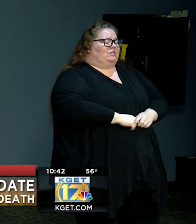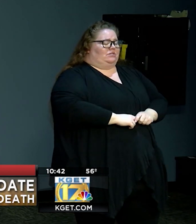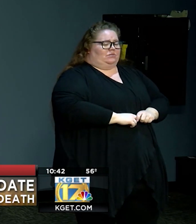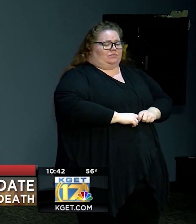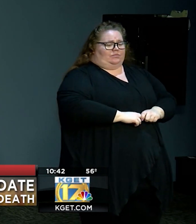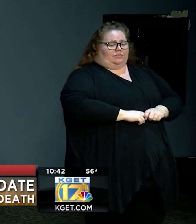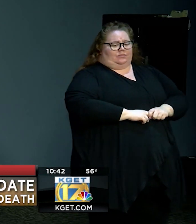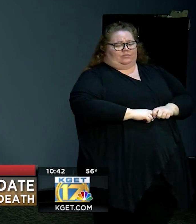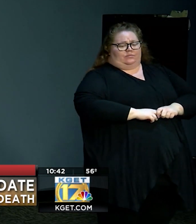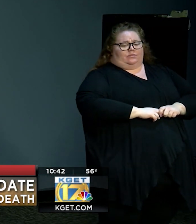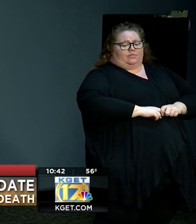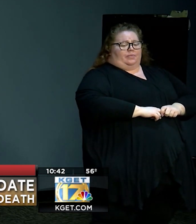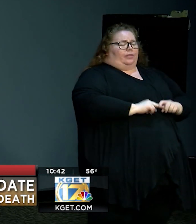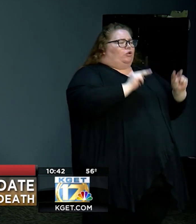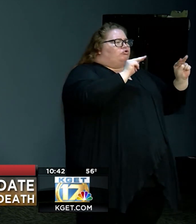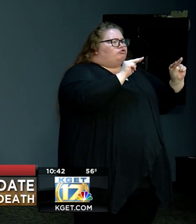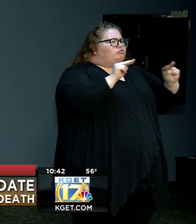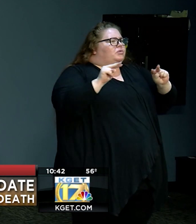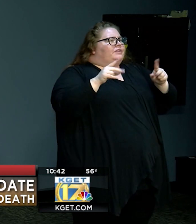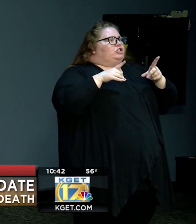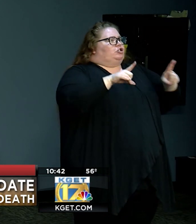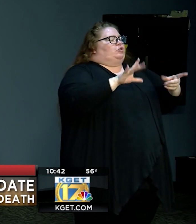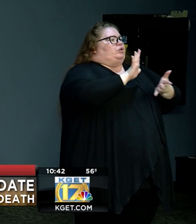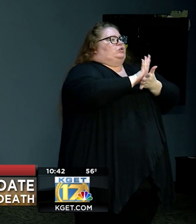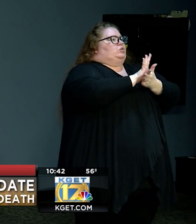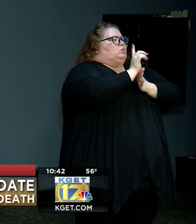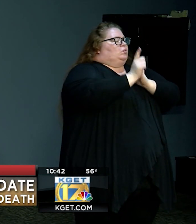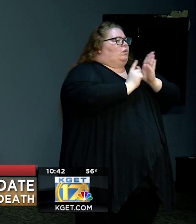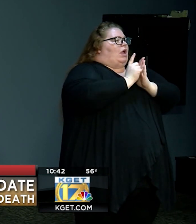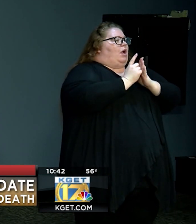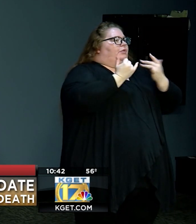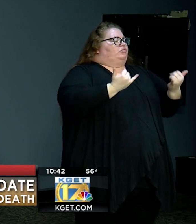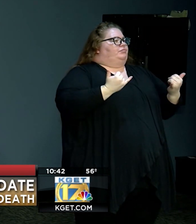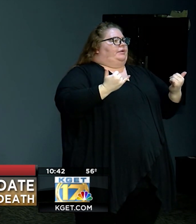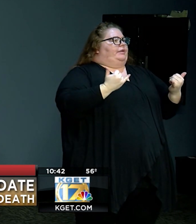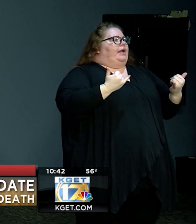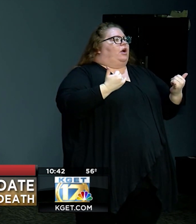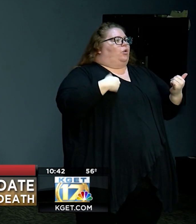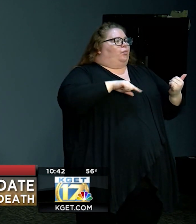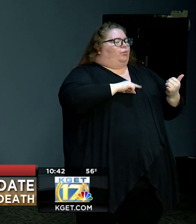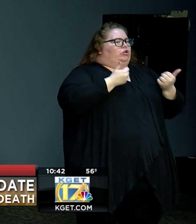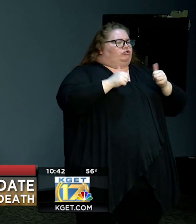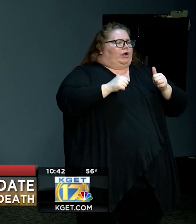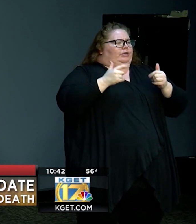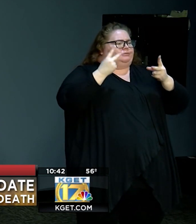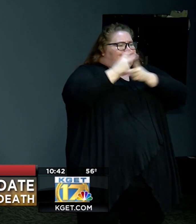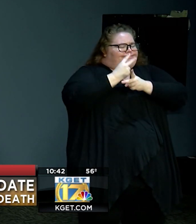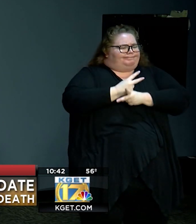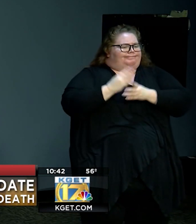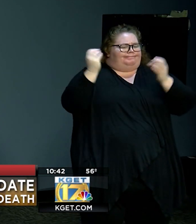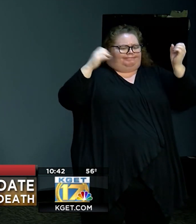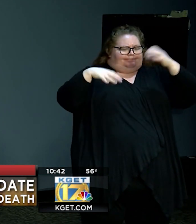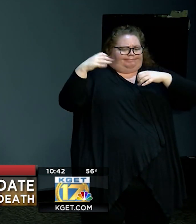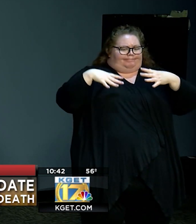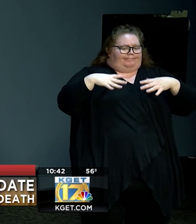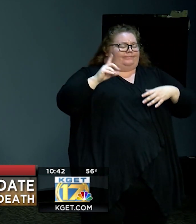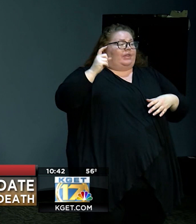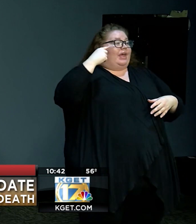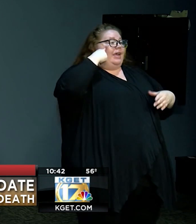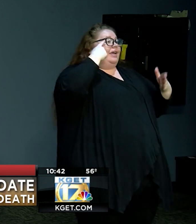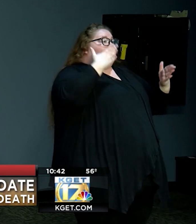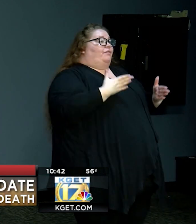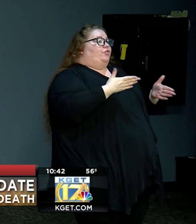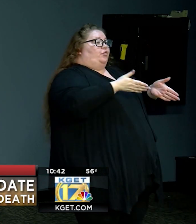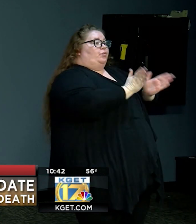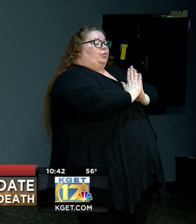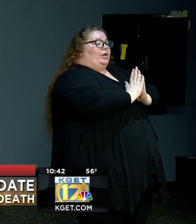Supervision during school hours is something that we're working on. I can tell you, as the governor has requested that that be